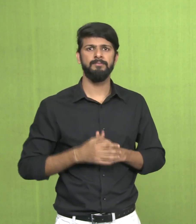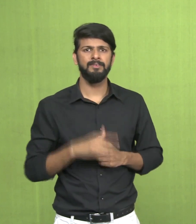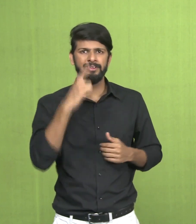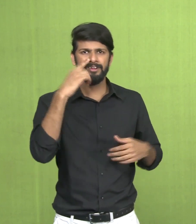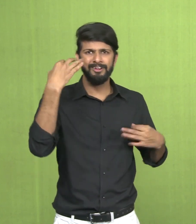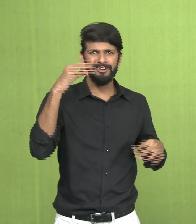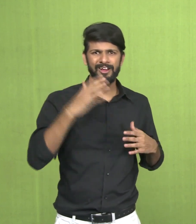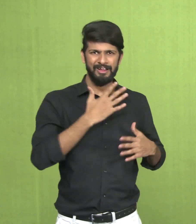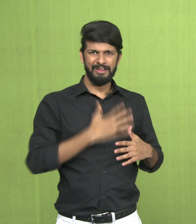Answers.